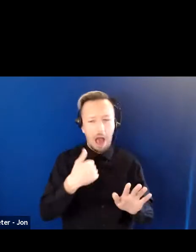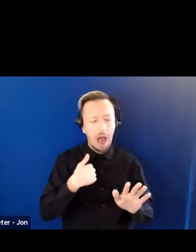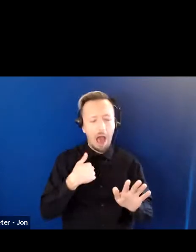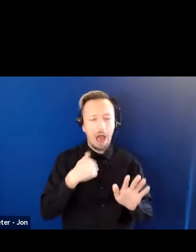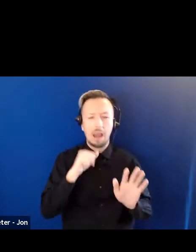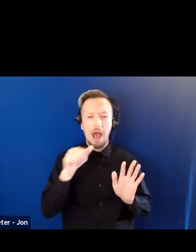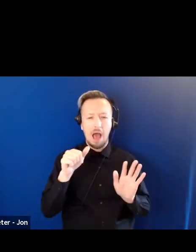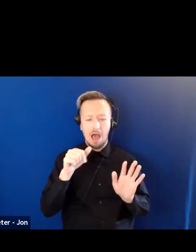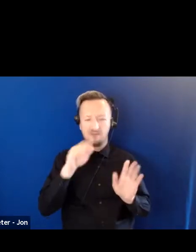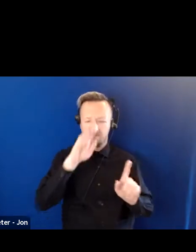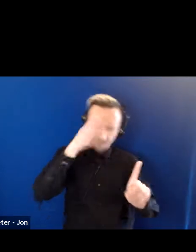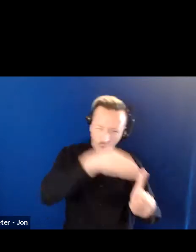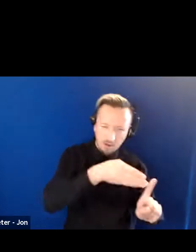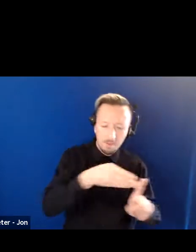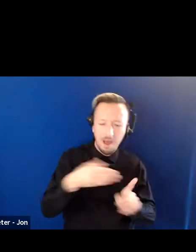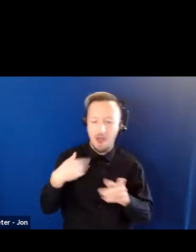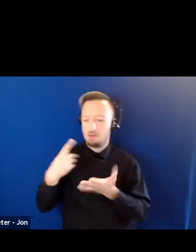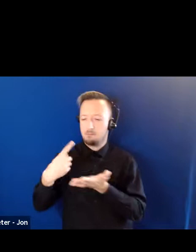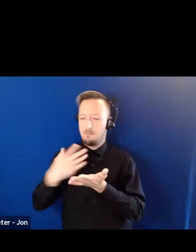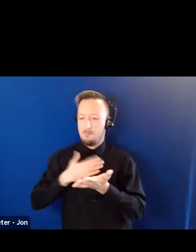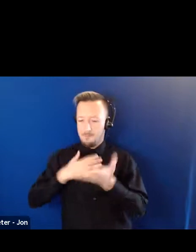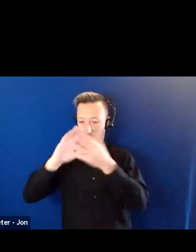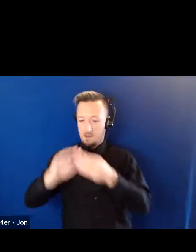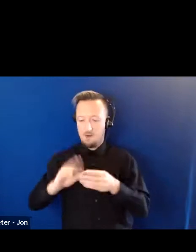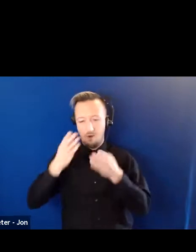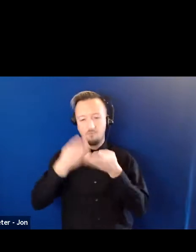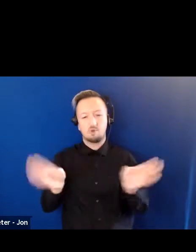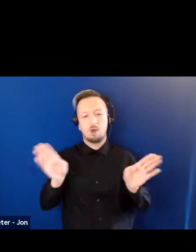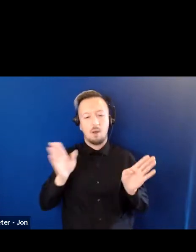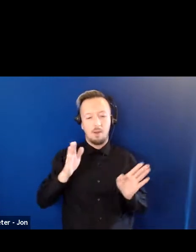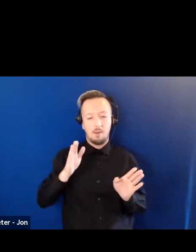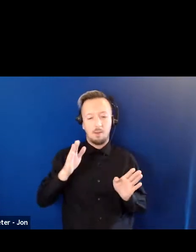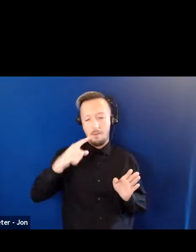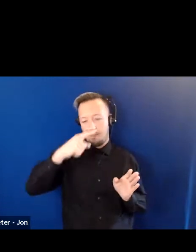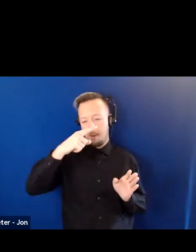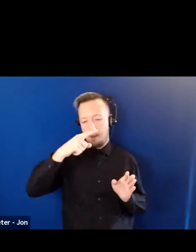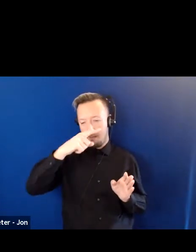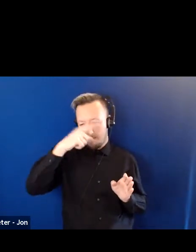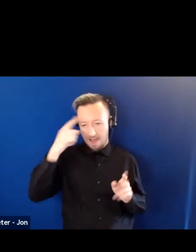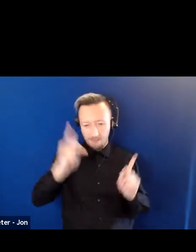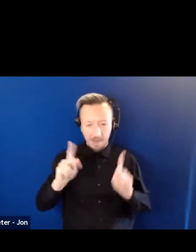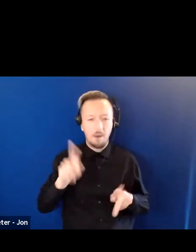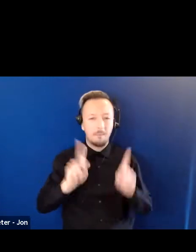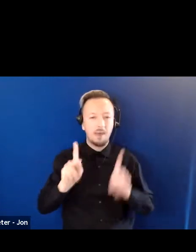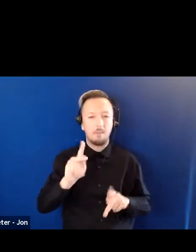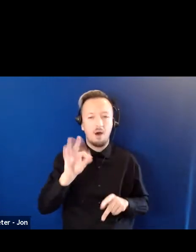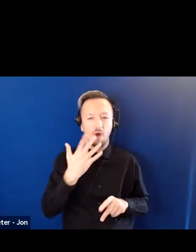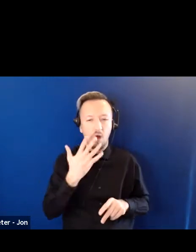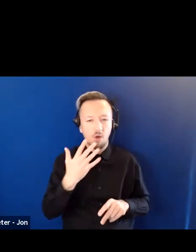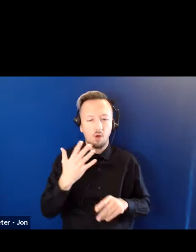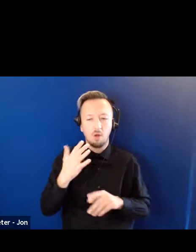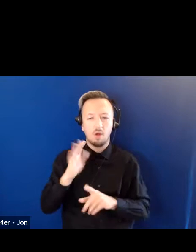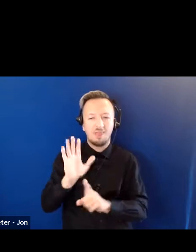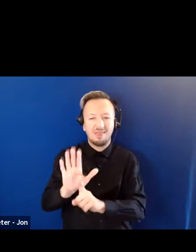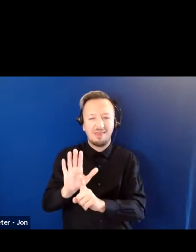particular people with disabilities of color, are marginalized. And I just tried to bring